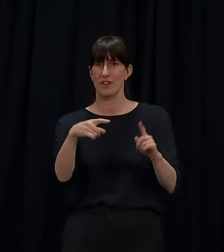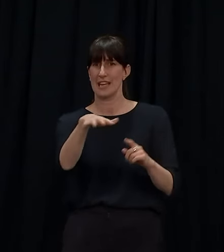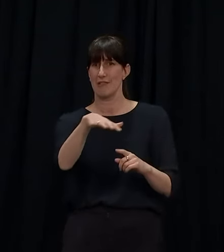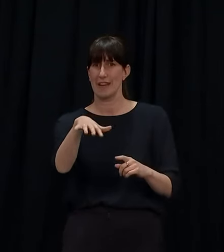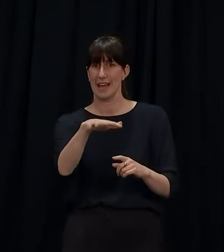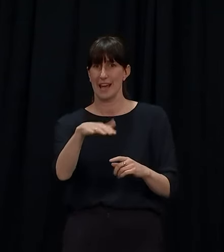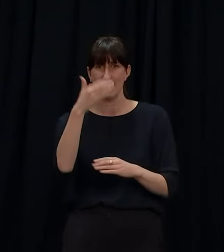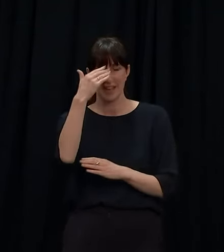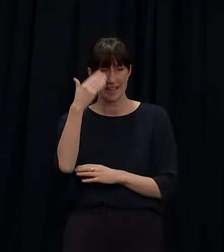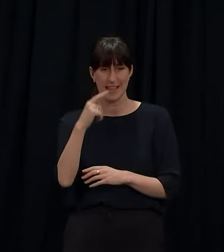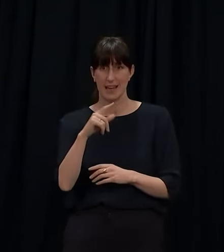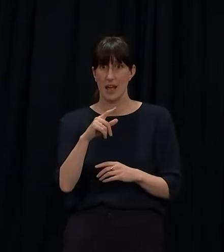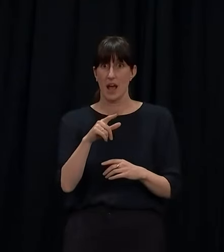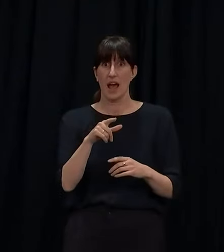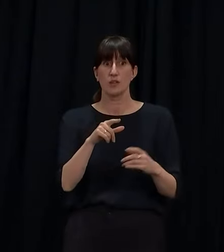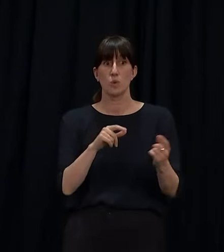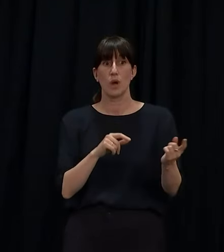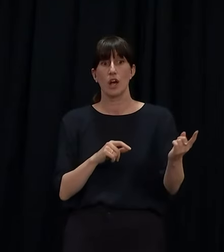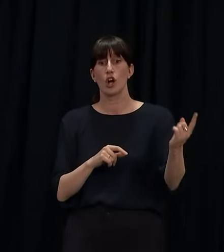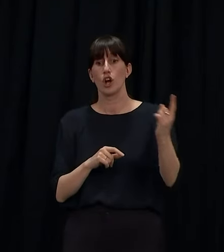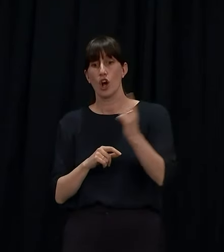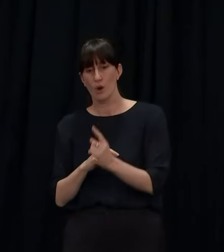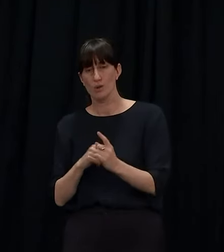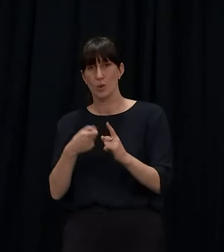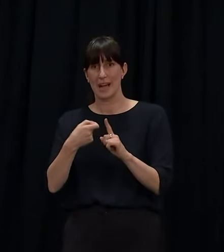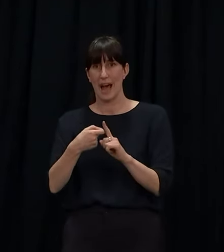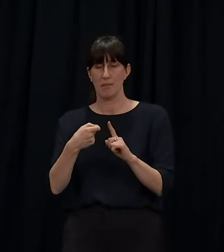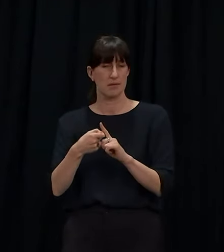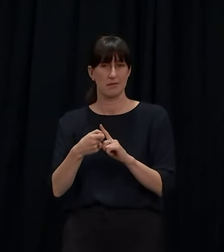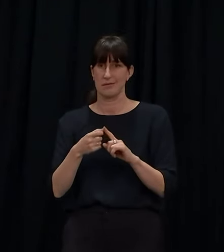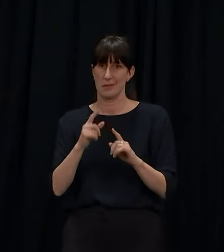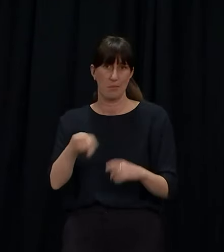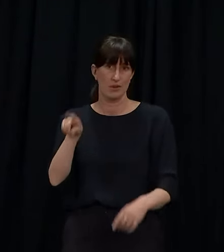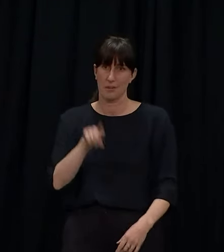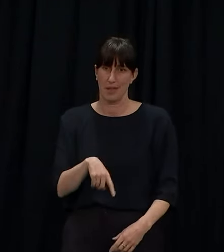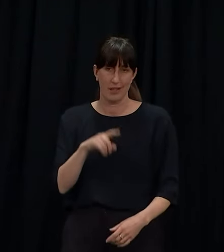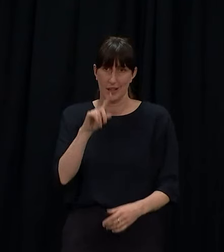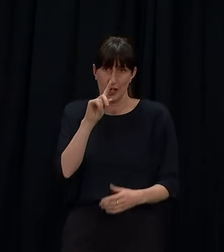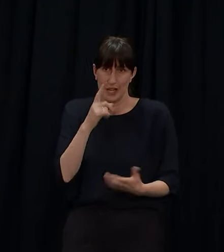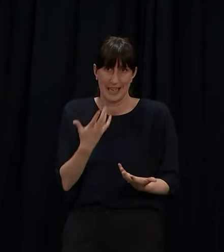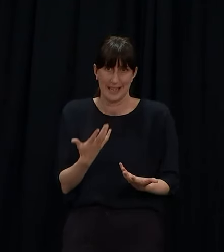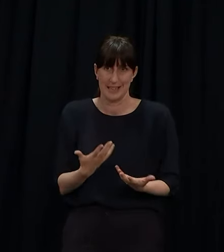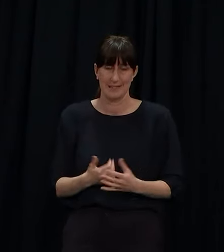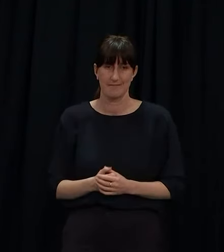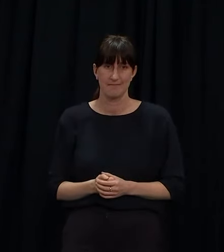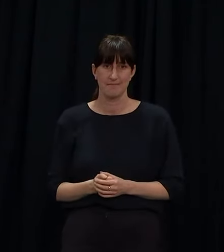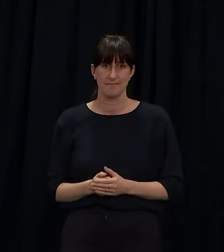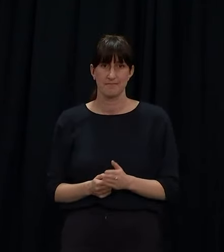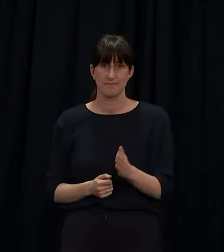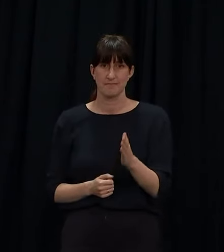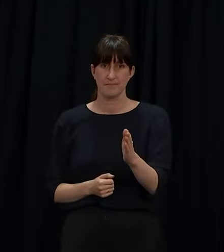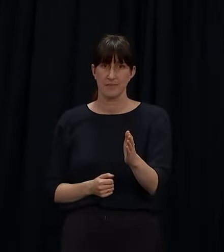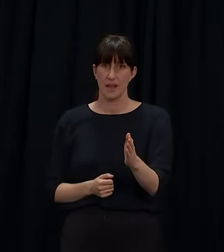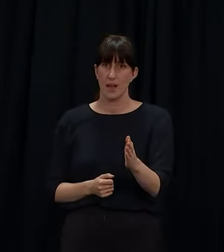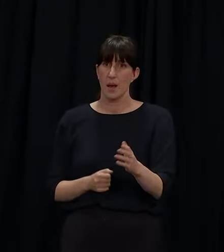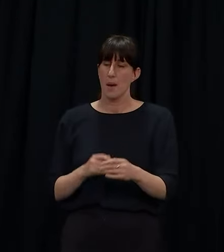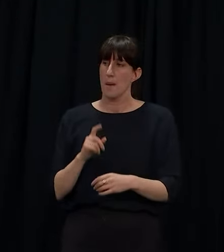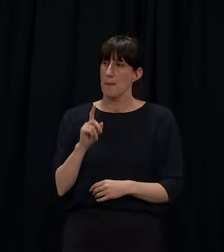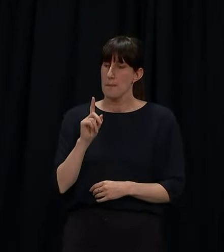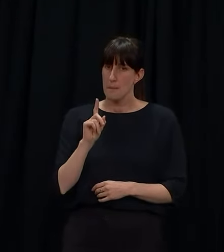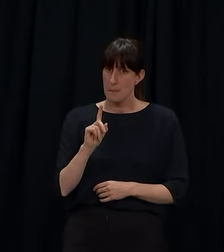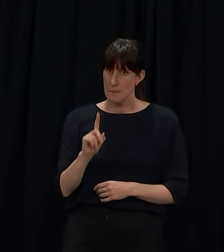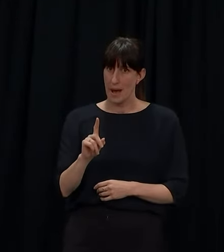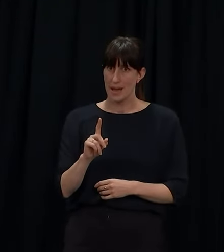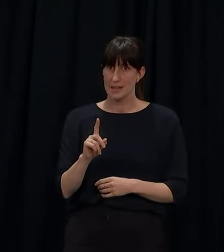at what would happen after this emergency mission. But all these 30 to 40 families are waiting for is someone at immigration to sign off on